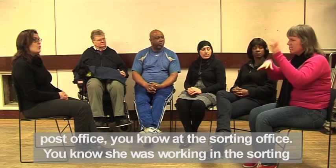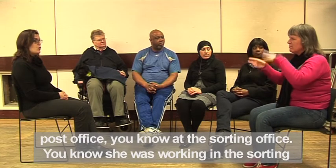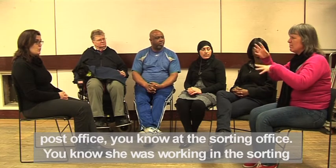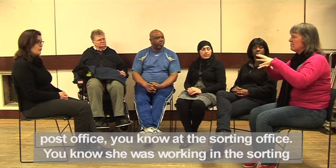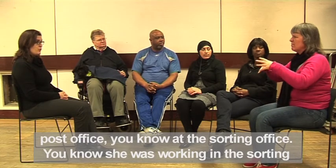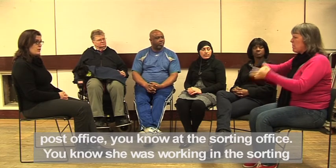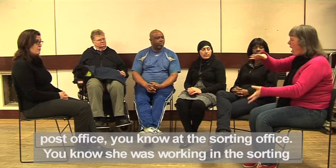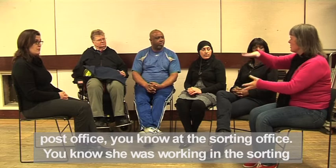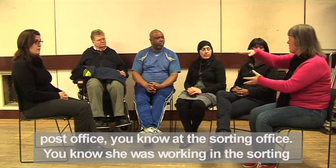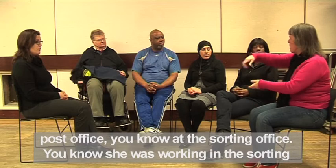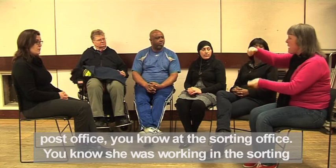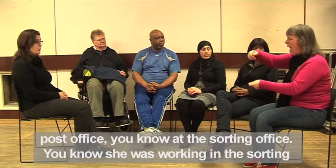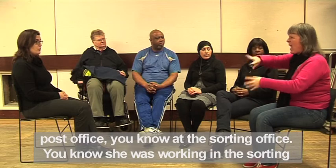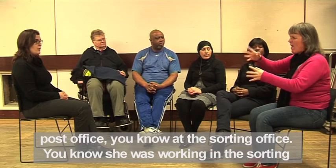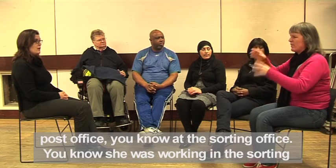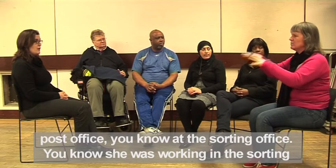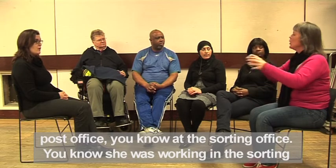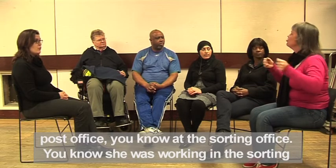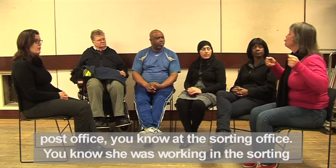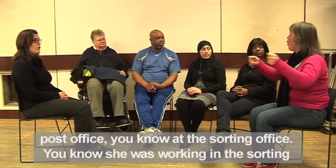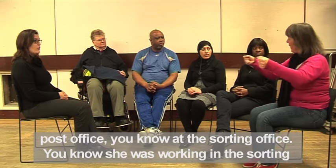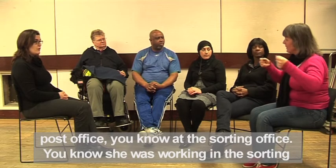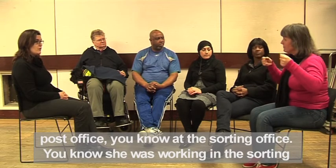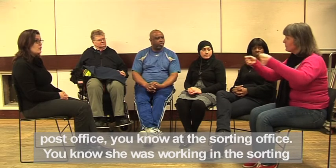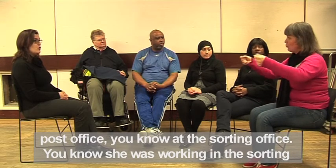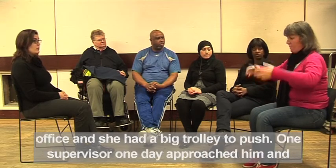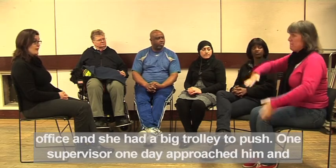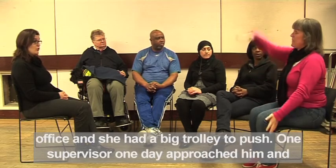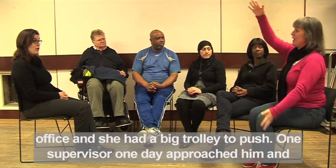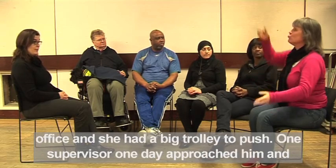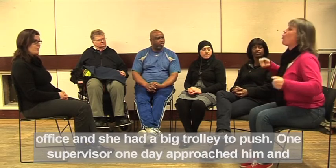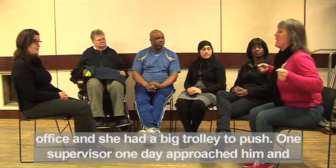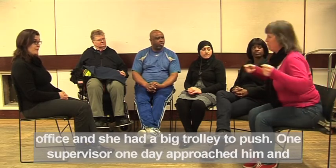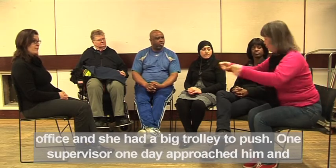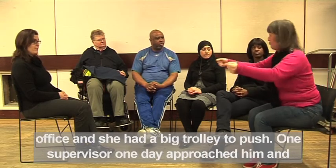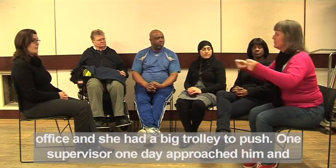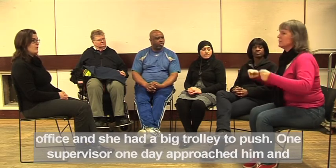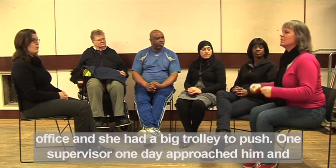She was working in the sorting office, and she had a big trolley to